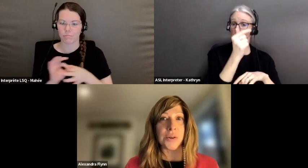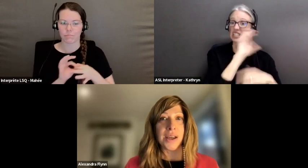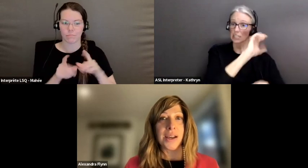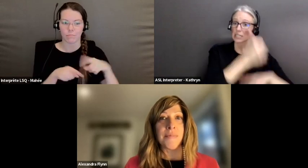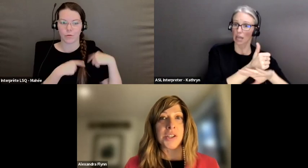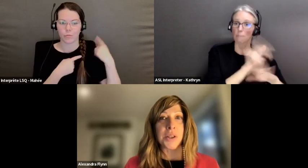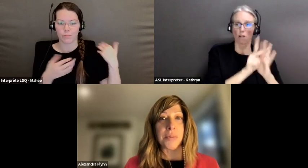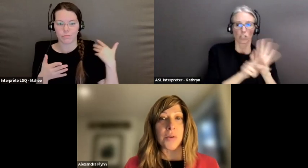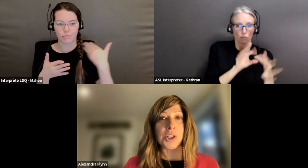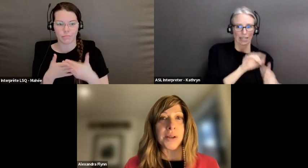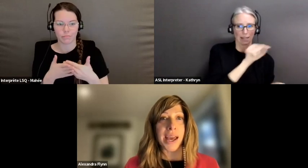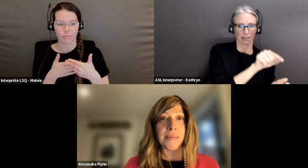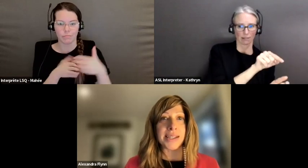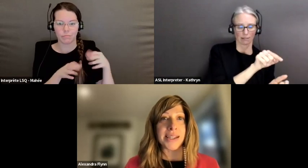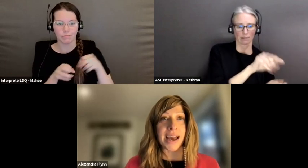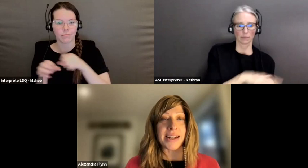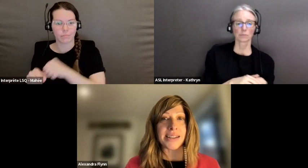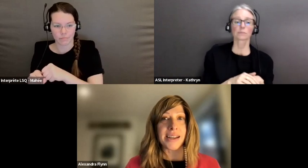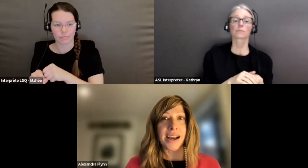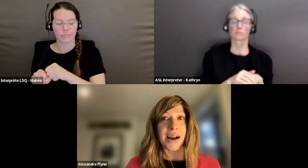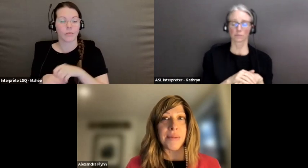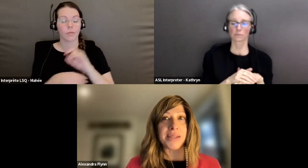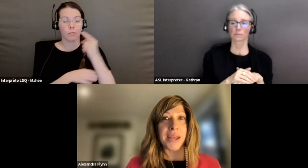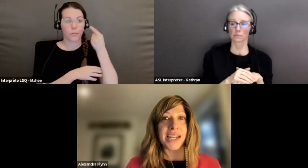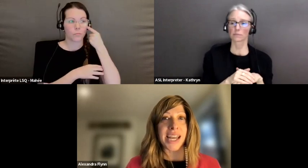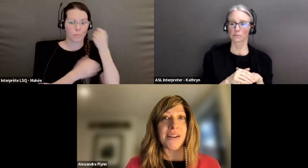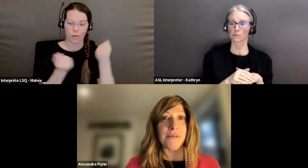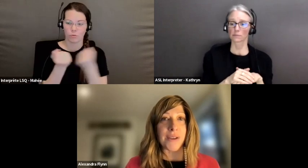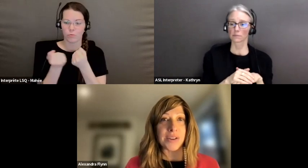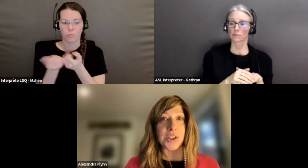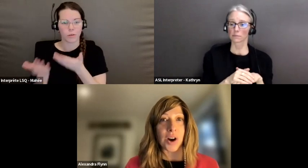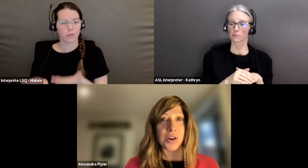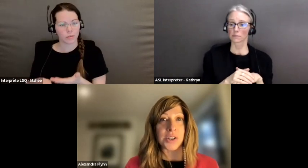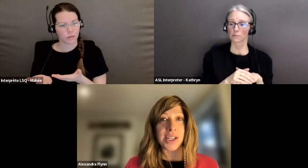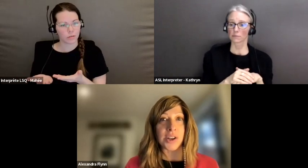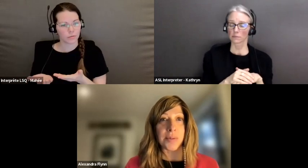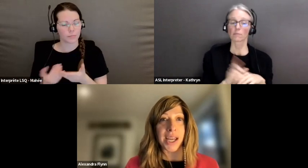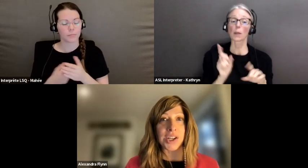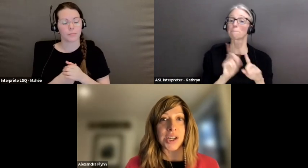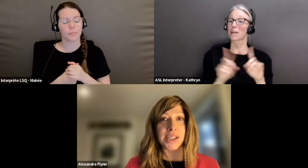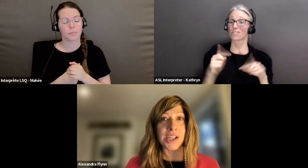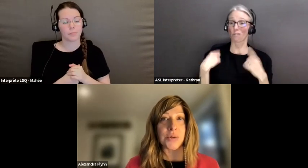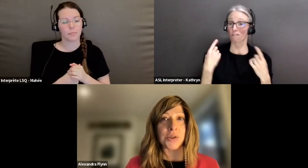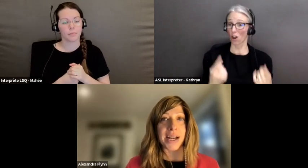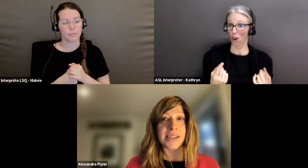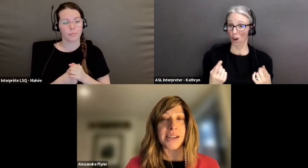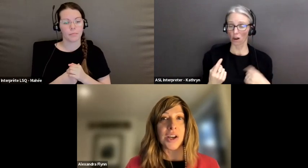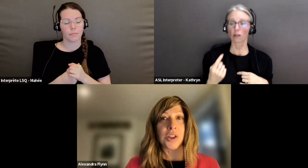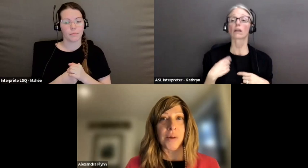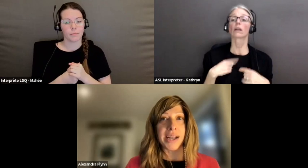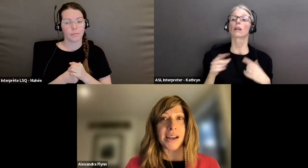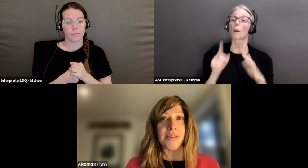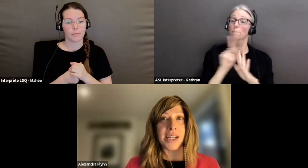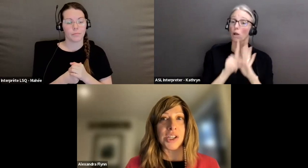too. So the approach to encampments that is being taken fails to honor these obligations and to address